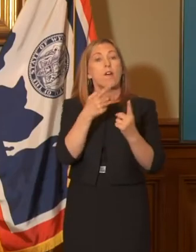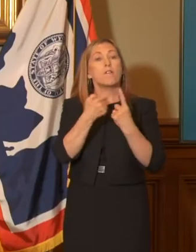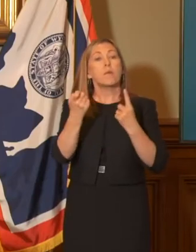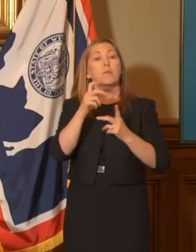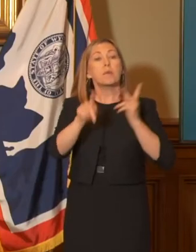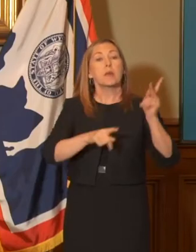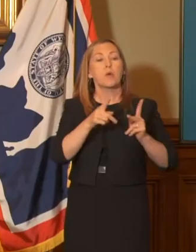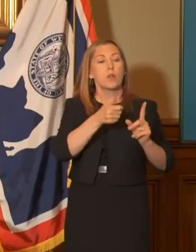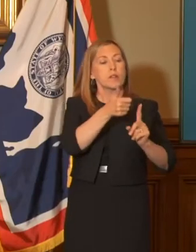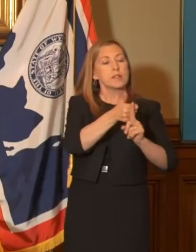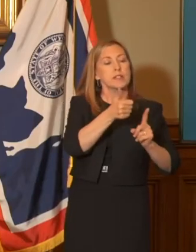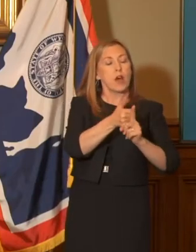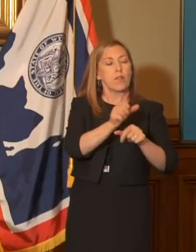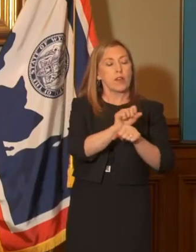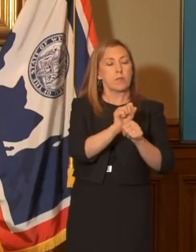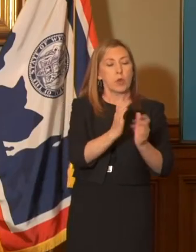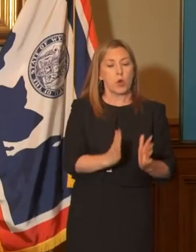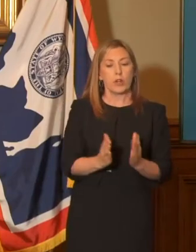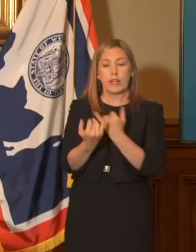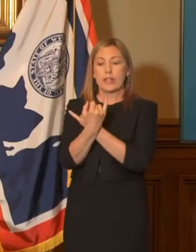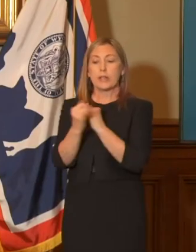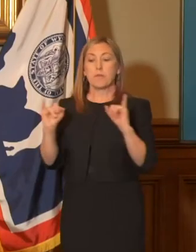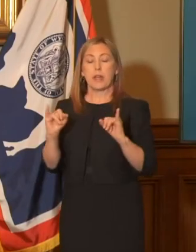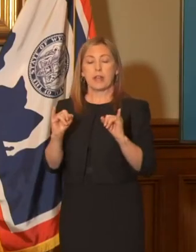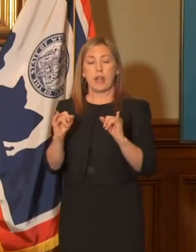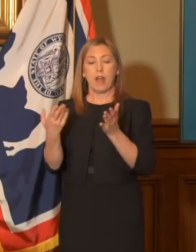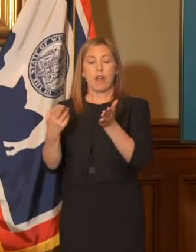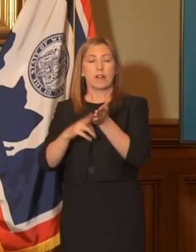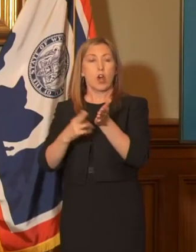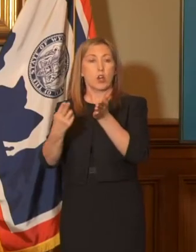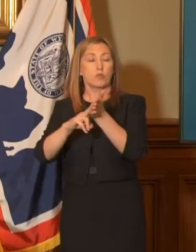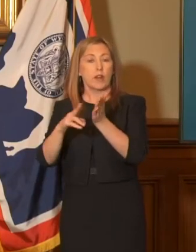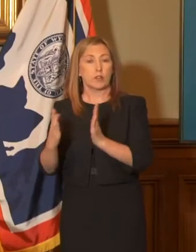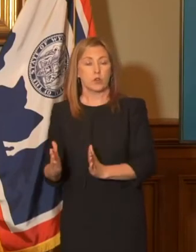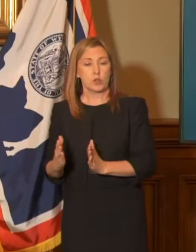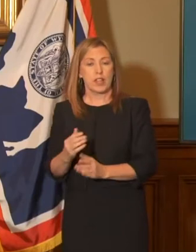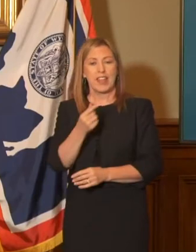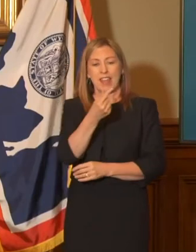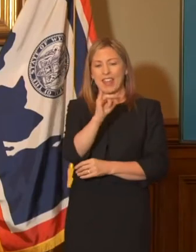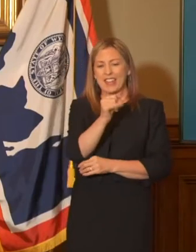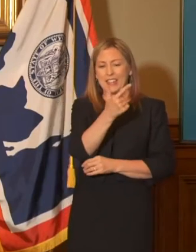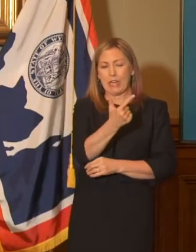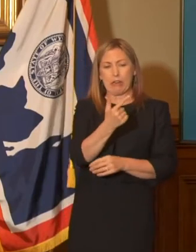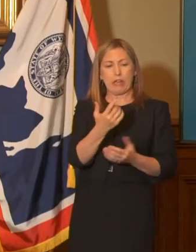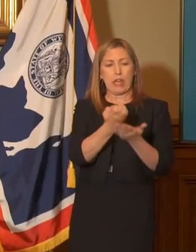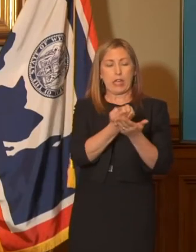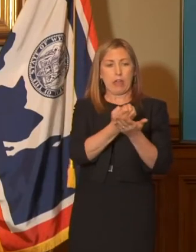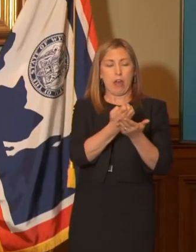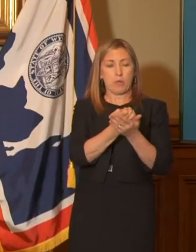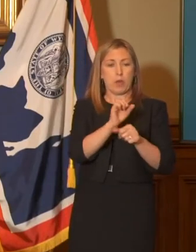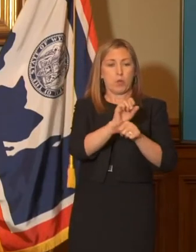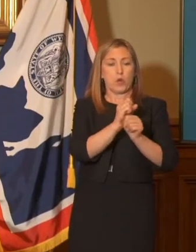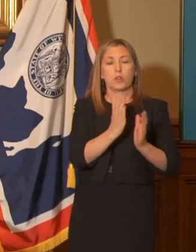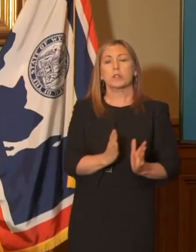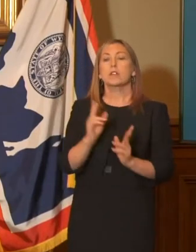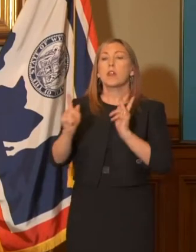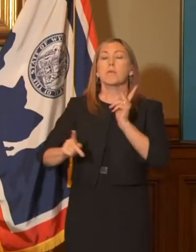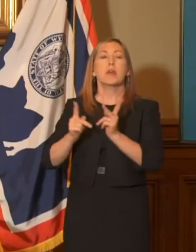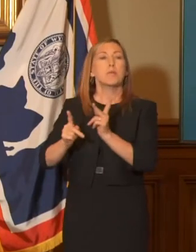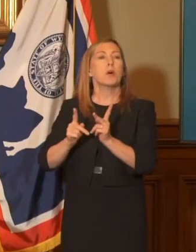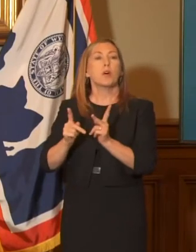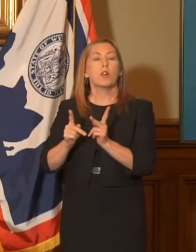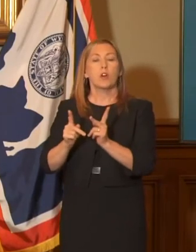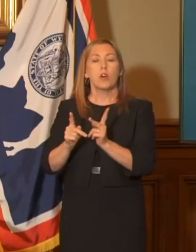self-employed, independent contractors, gig economy workers, and those who have exhausted their regular